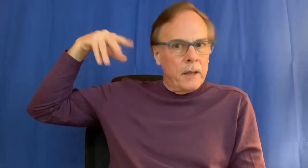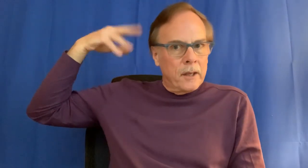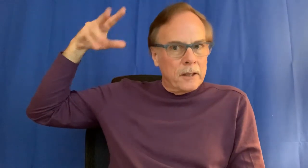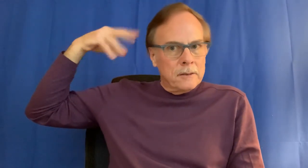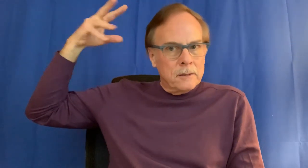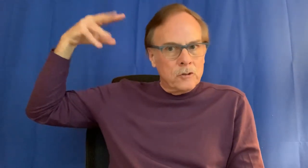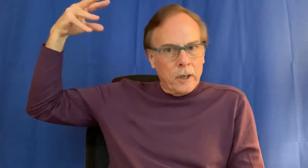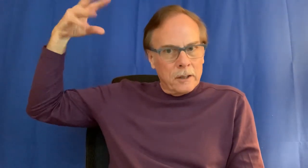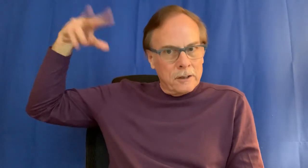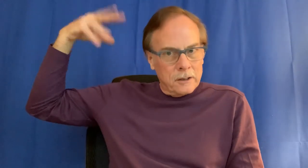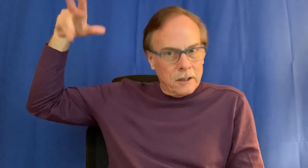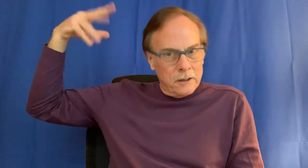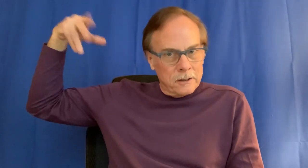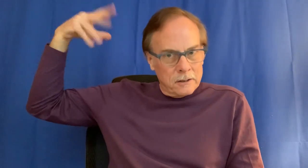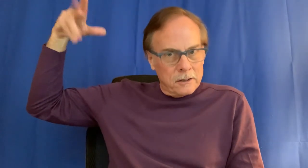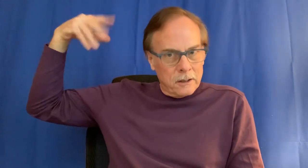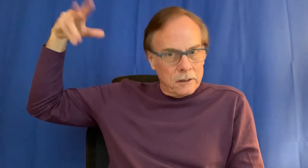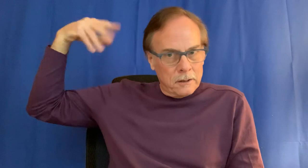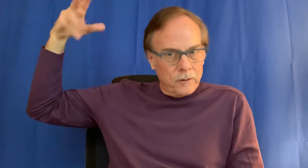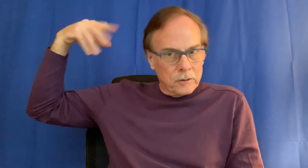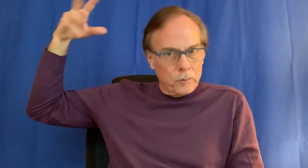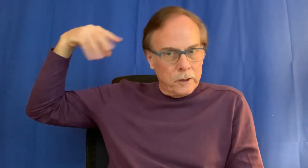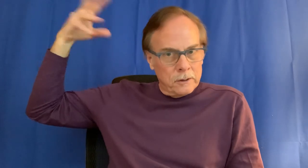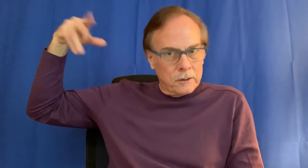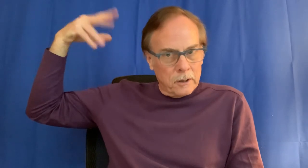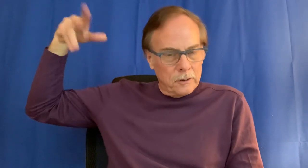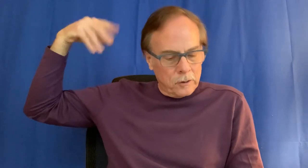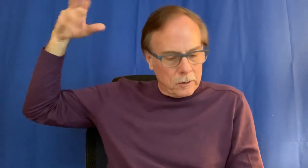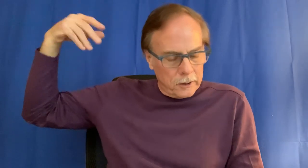sunbathing, you're out in the sun, this is the sun, and for some reason the sun is circling.